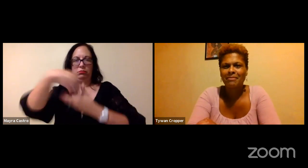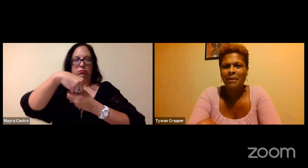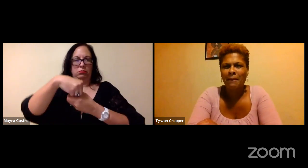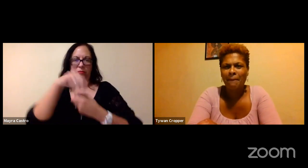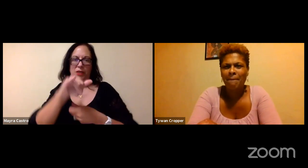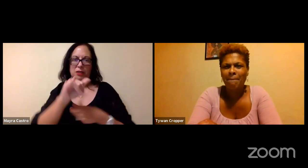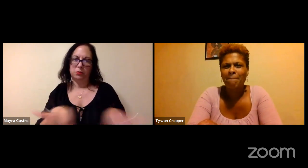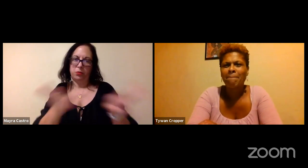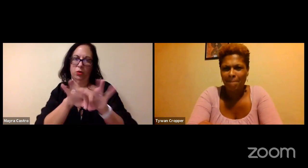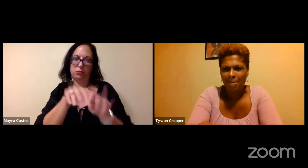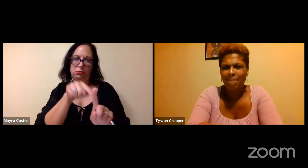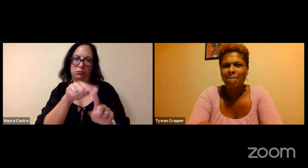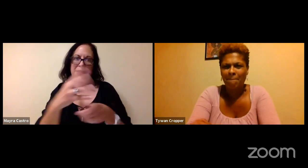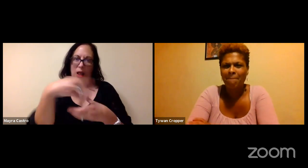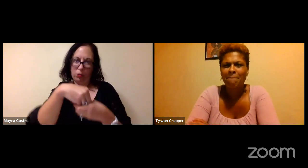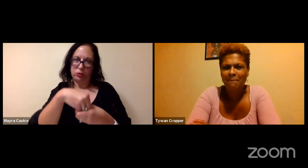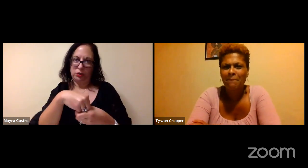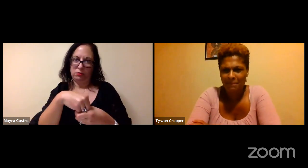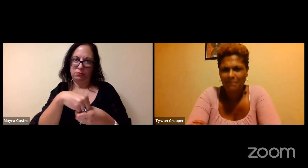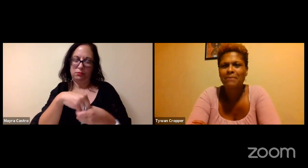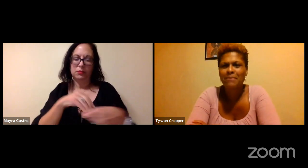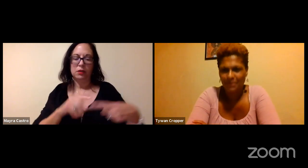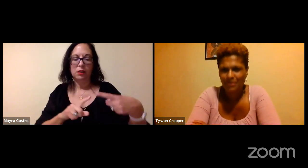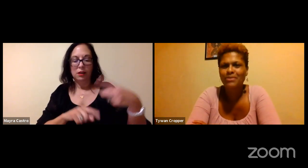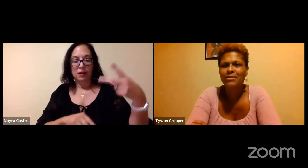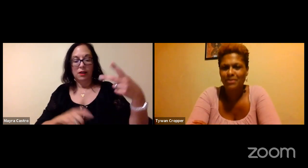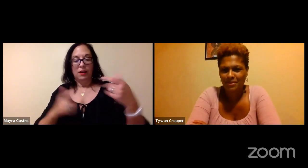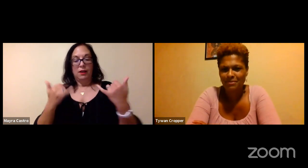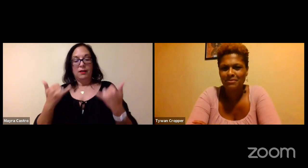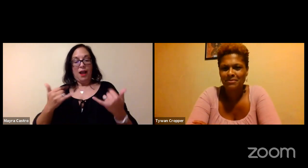life, develop literacy skills